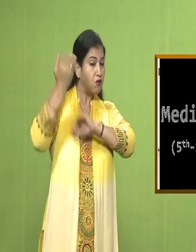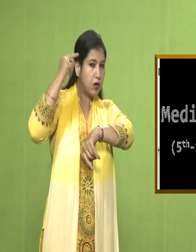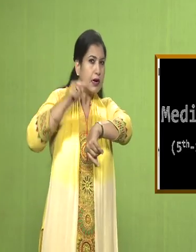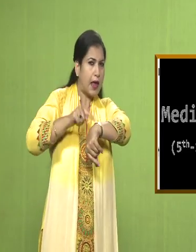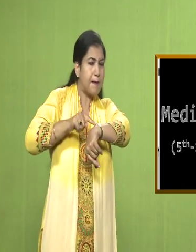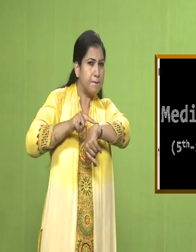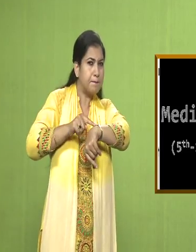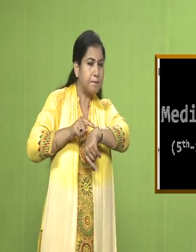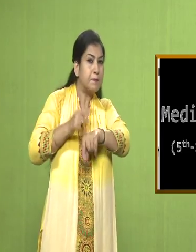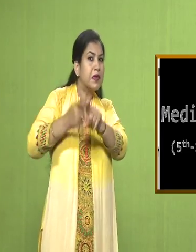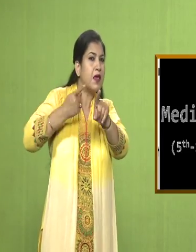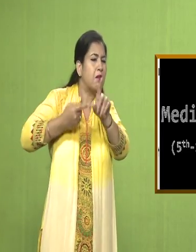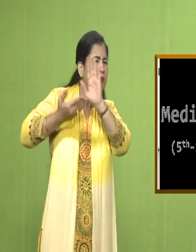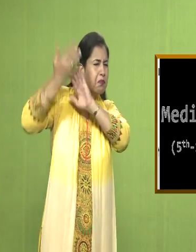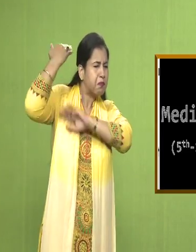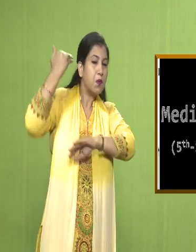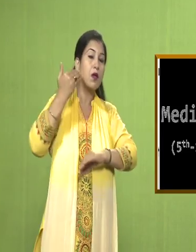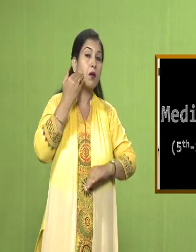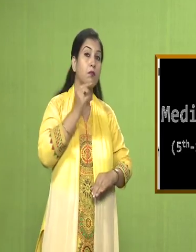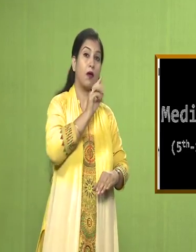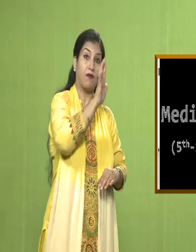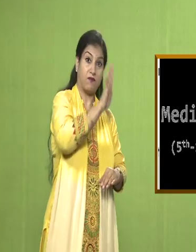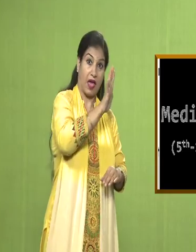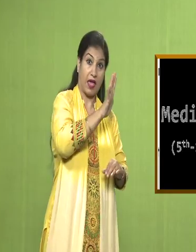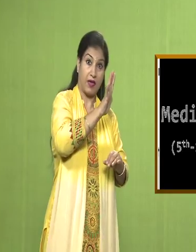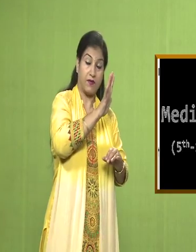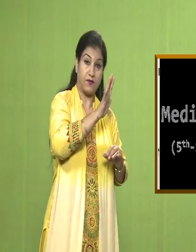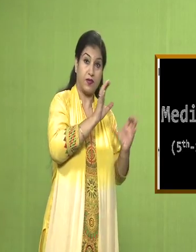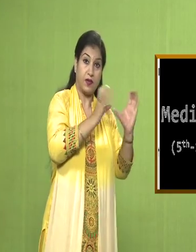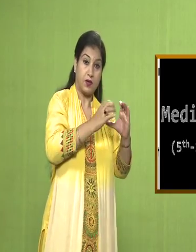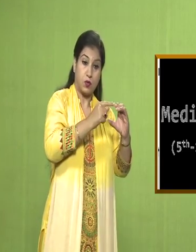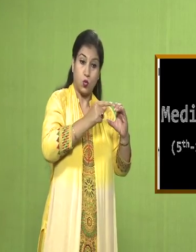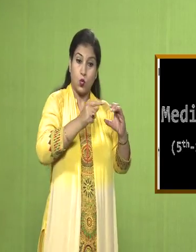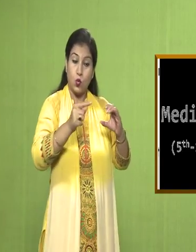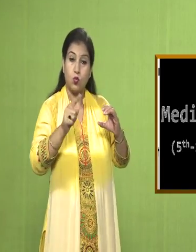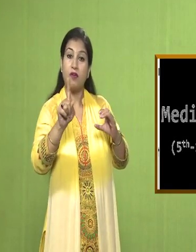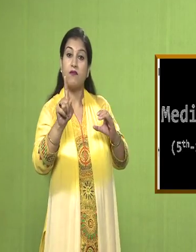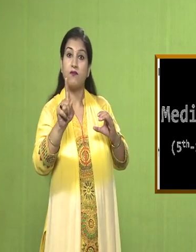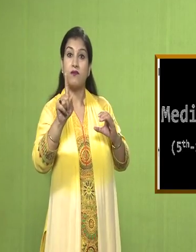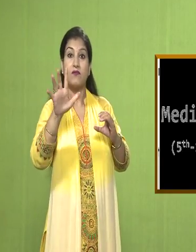5th to 15th centuries is called as medieval age.